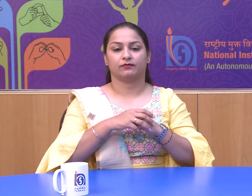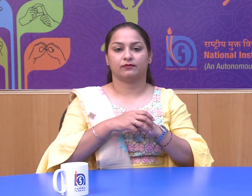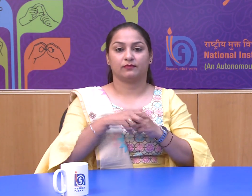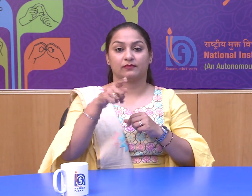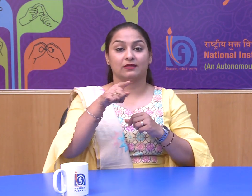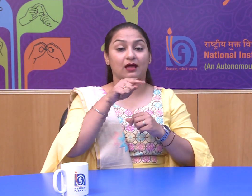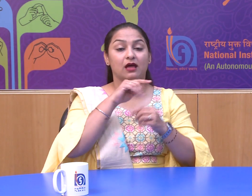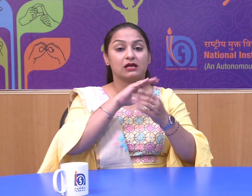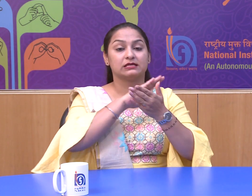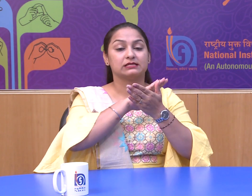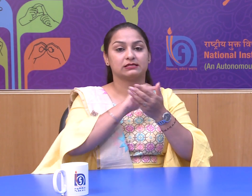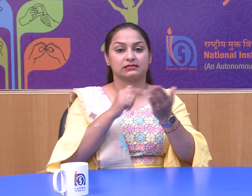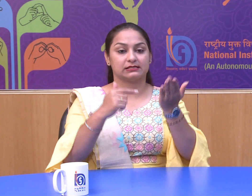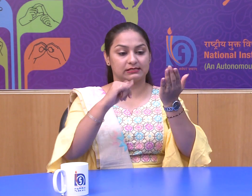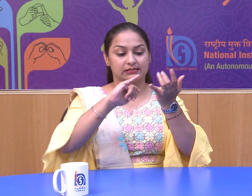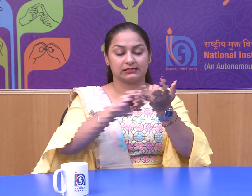Satvahana kings